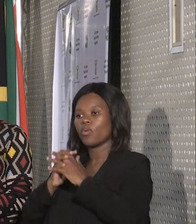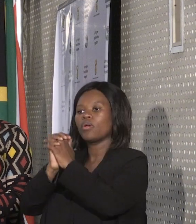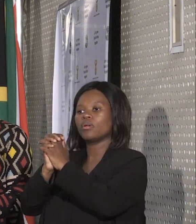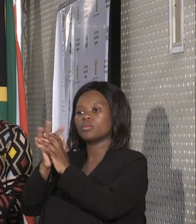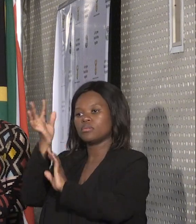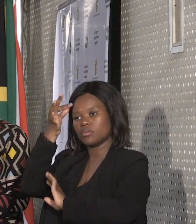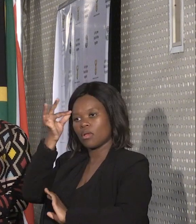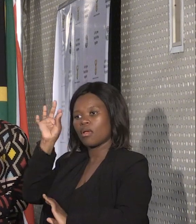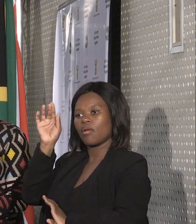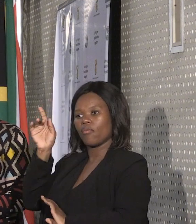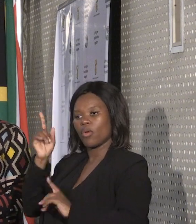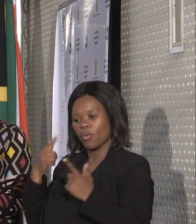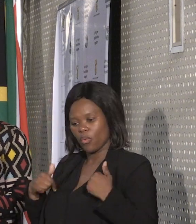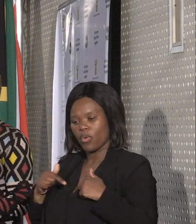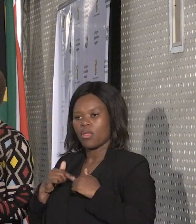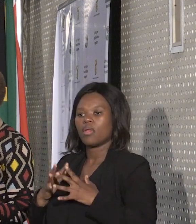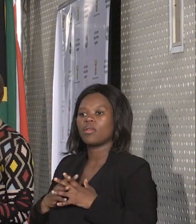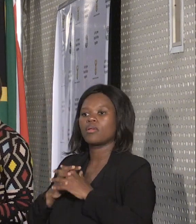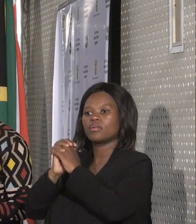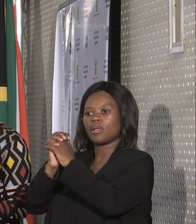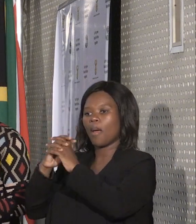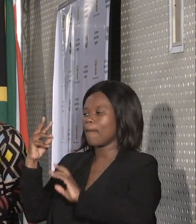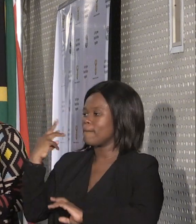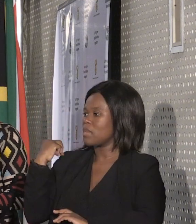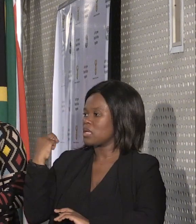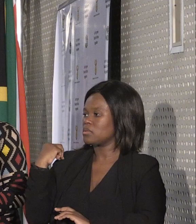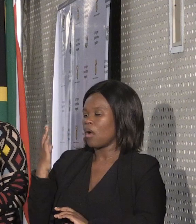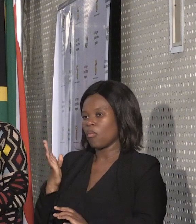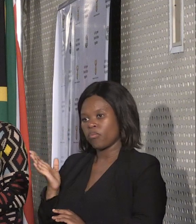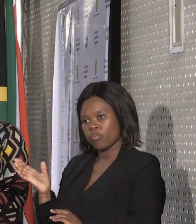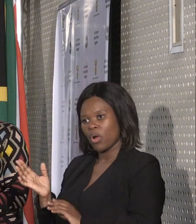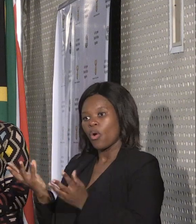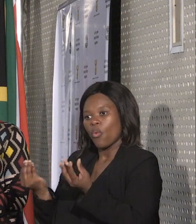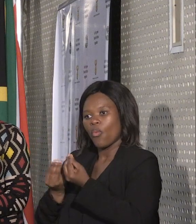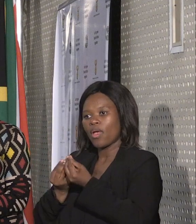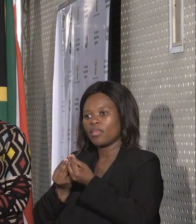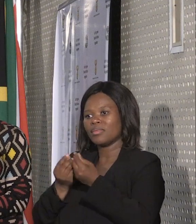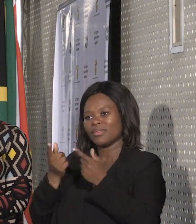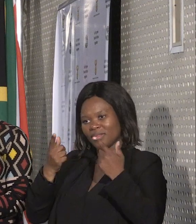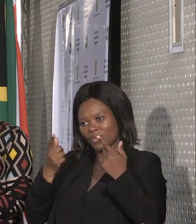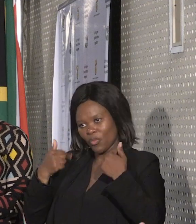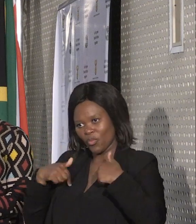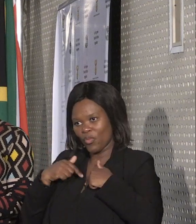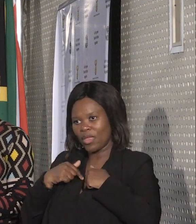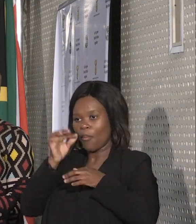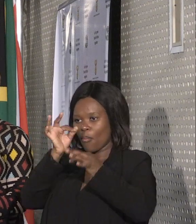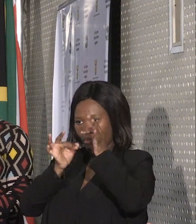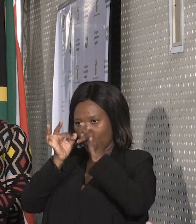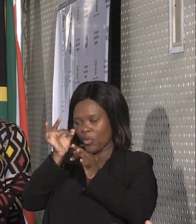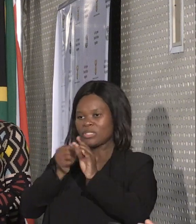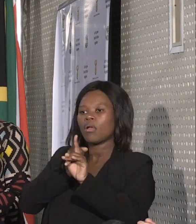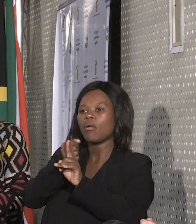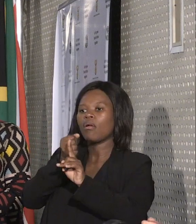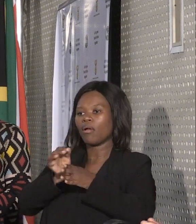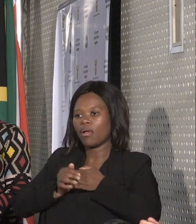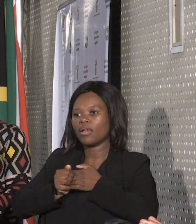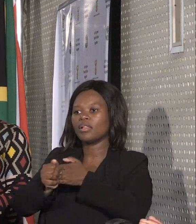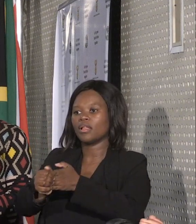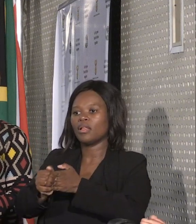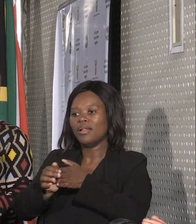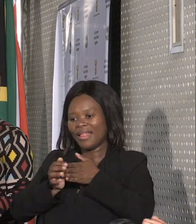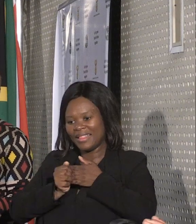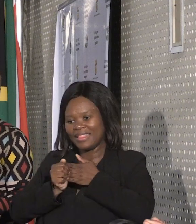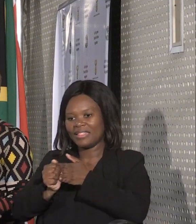government, united as ministers with a political will as ministers to lead these